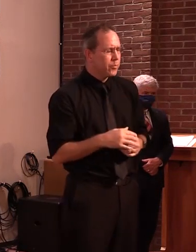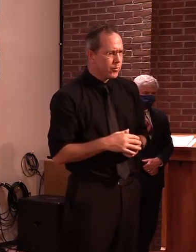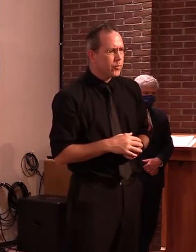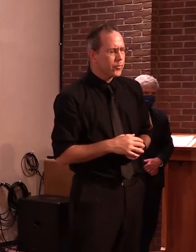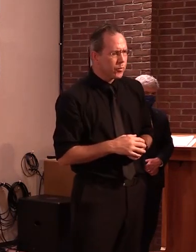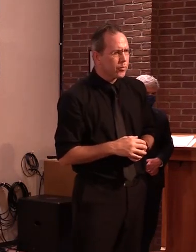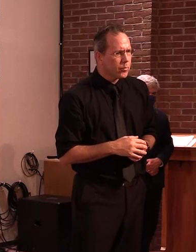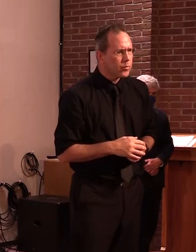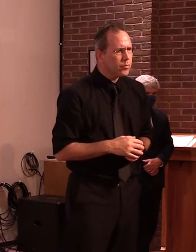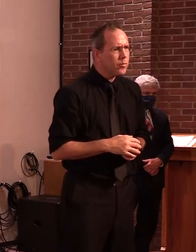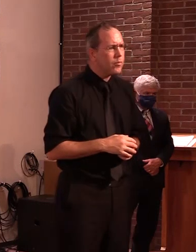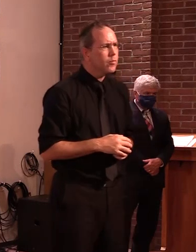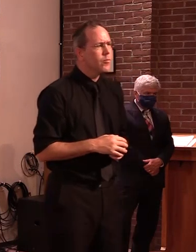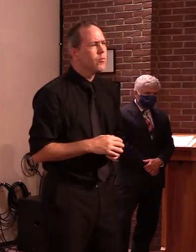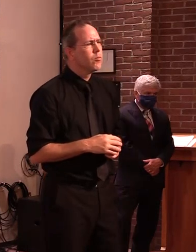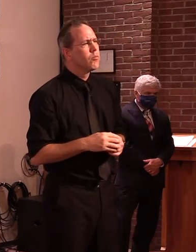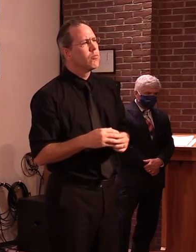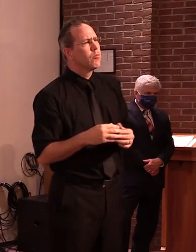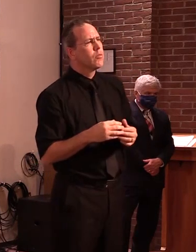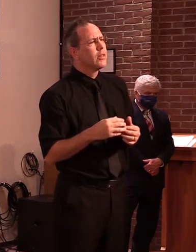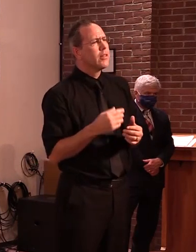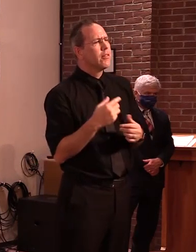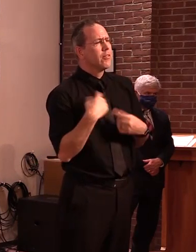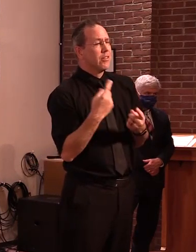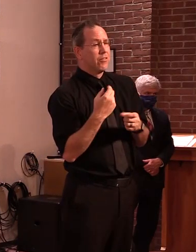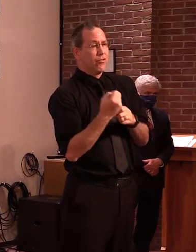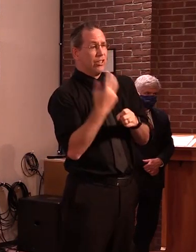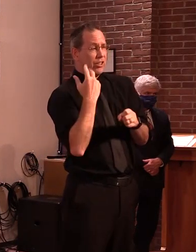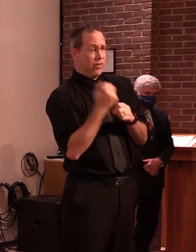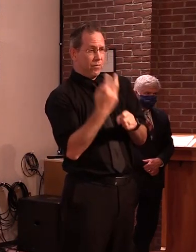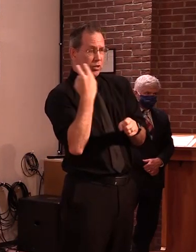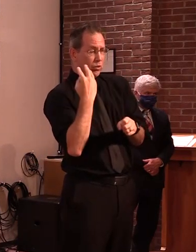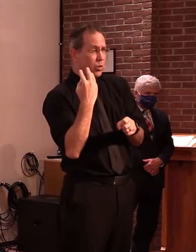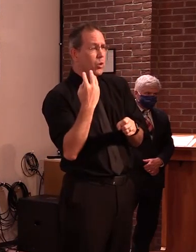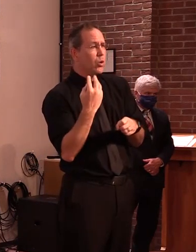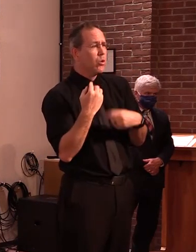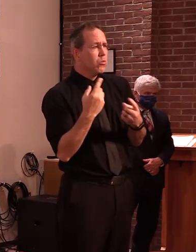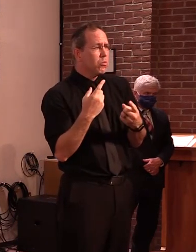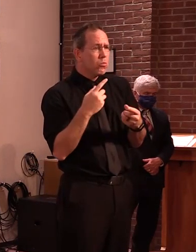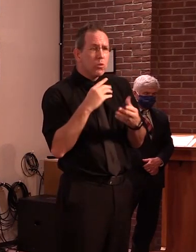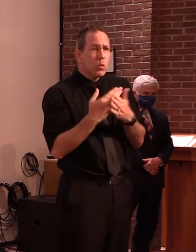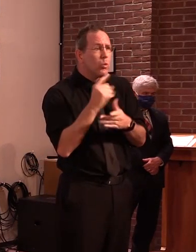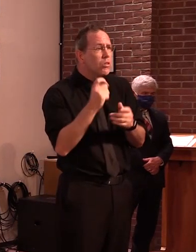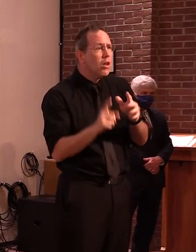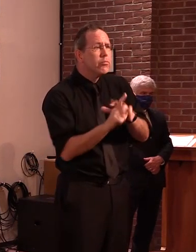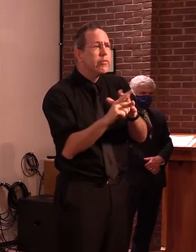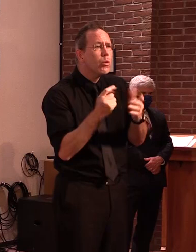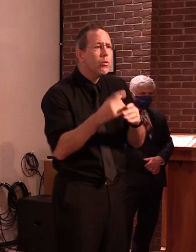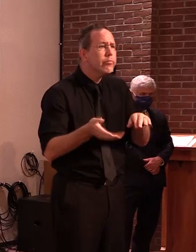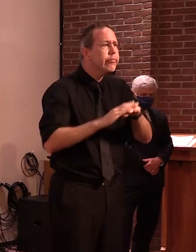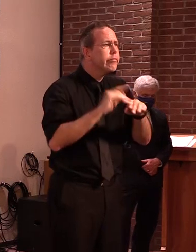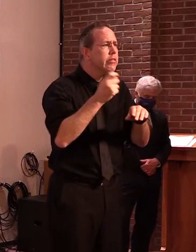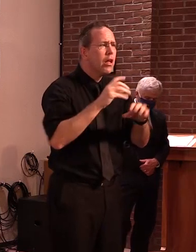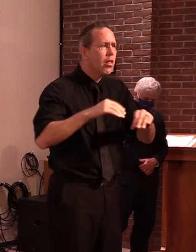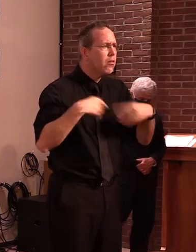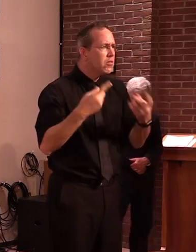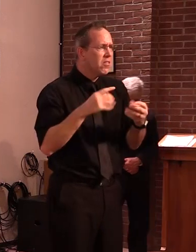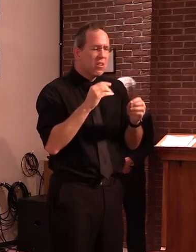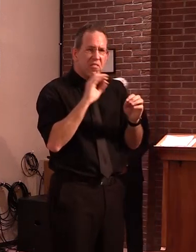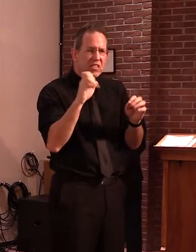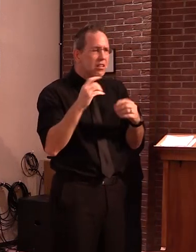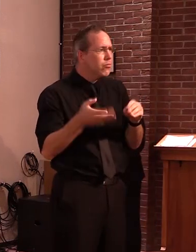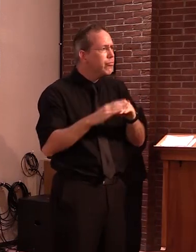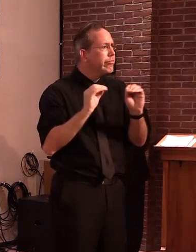with what we've done over the last 3 or 4 years, no new taxes or fees, and over at least